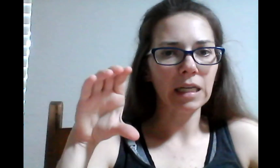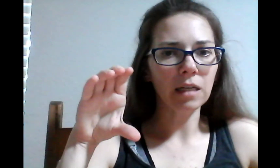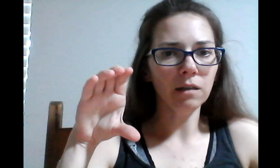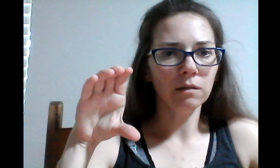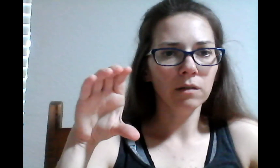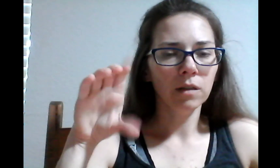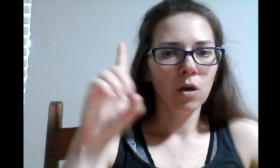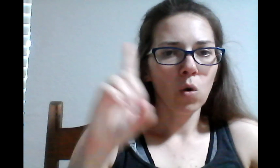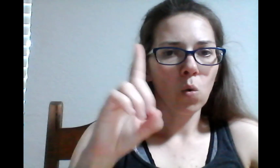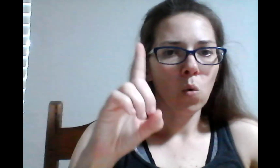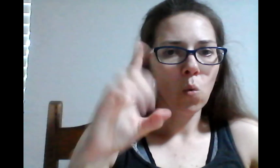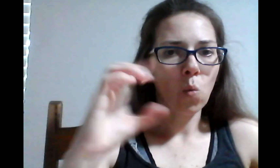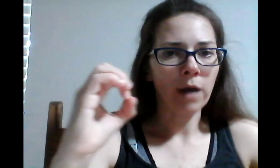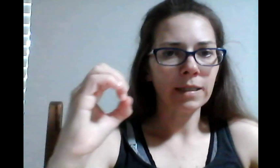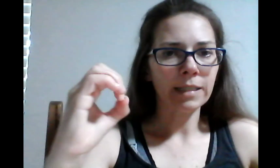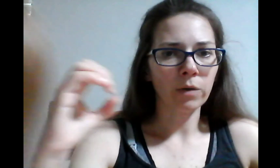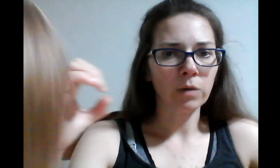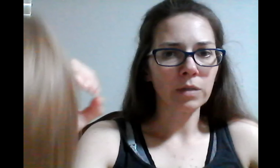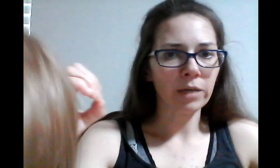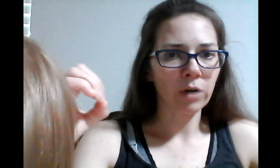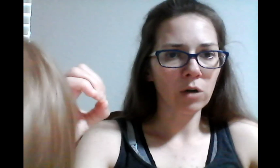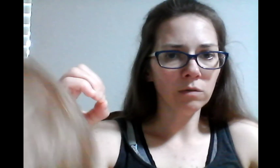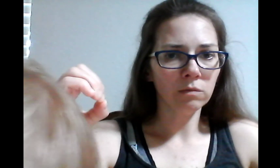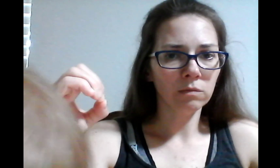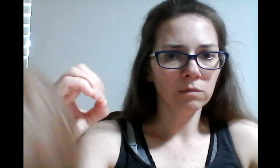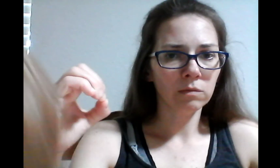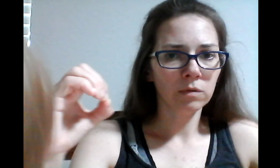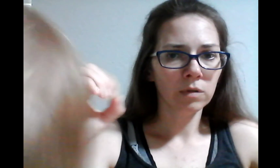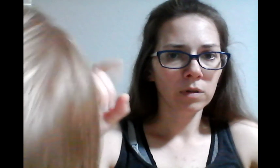C. 1, 0, 0.